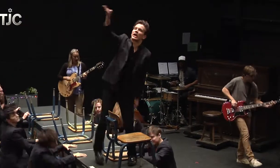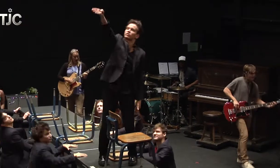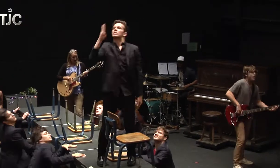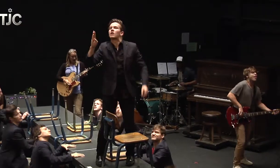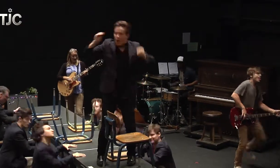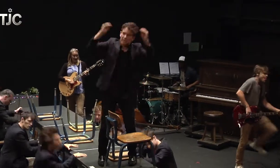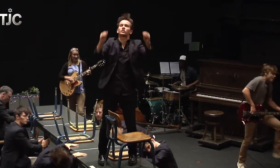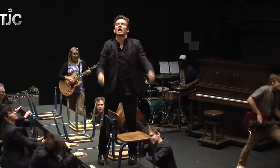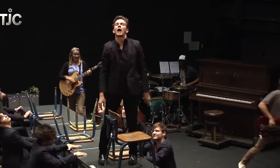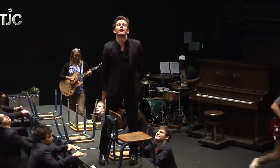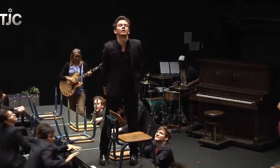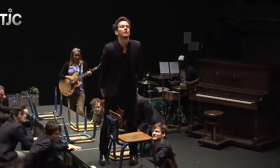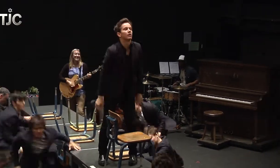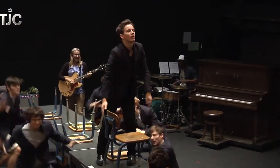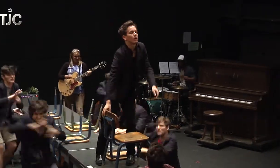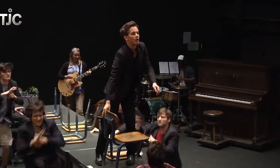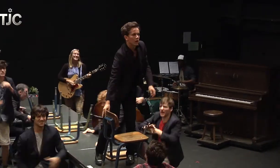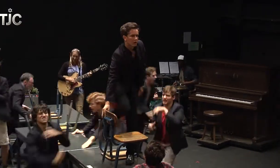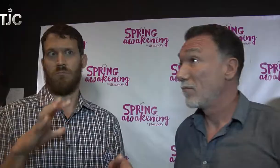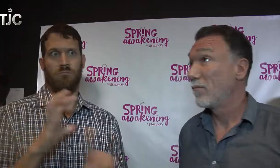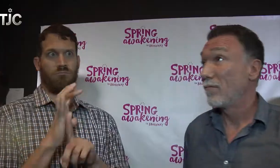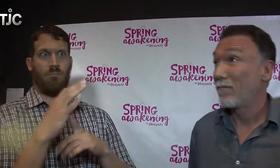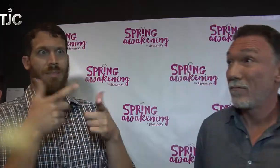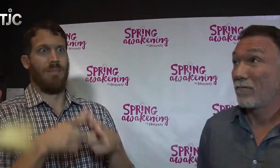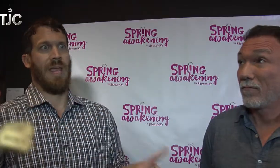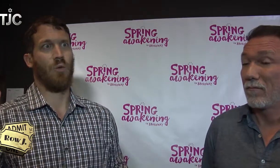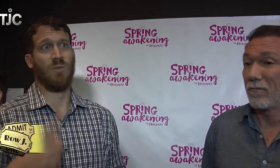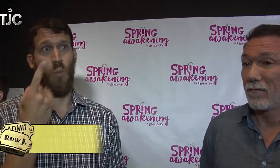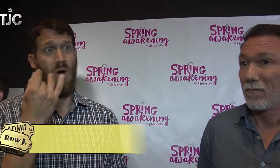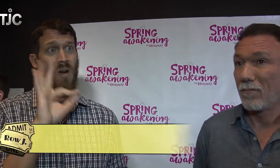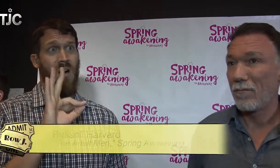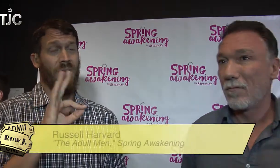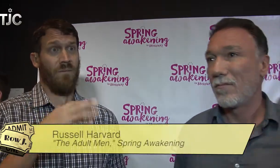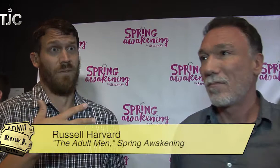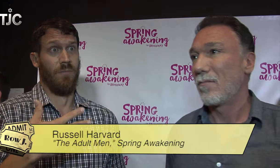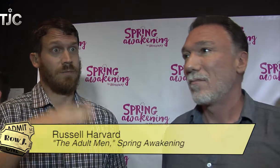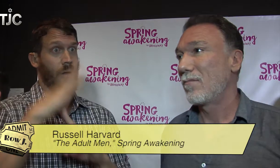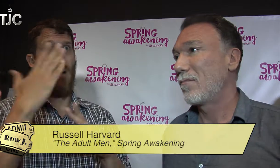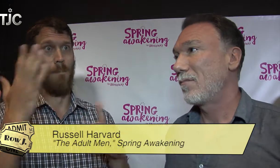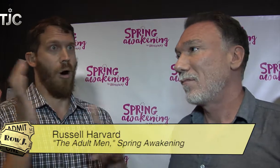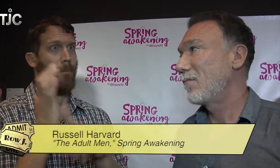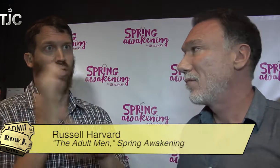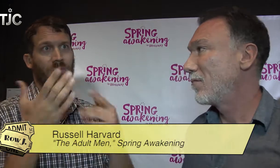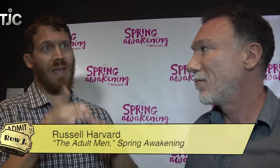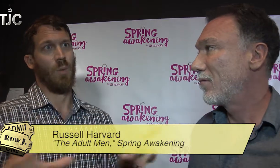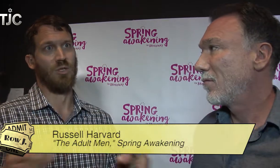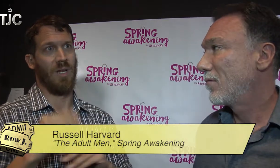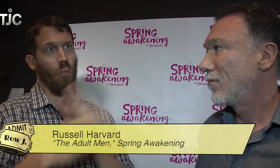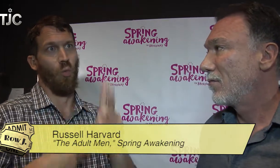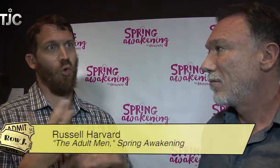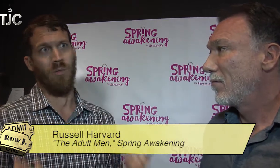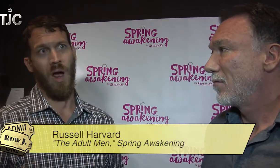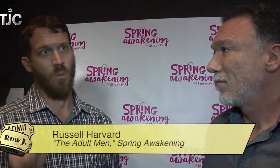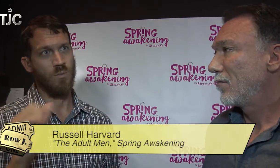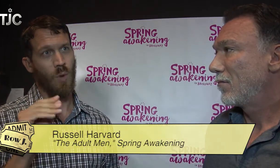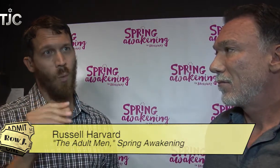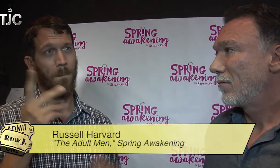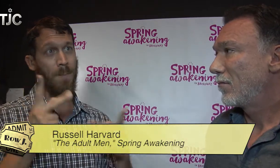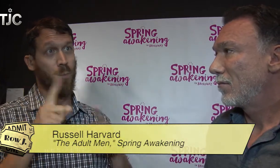spoken, and signed. American Sign Language is a very popular language right now. It's one of the top languages being learned in the world